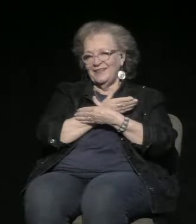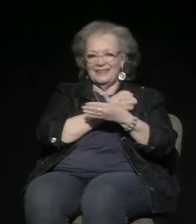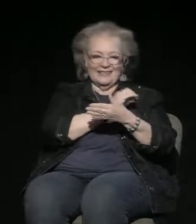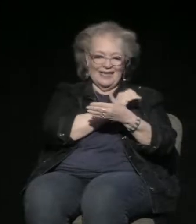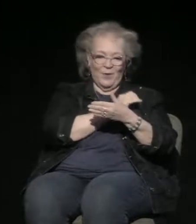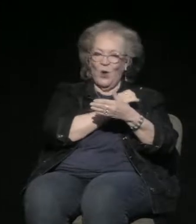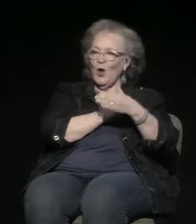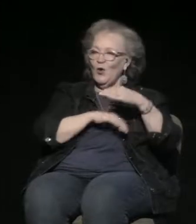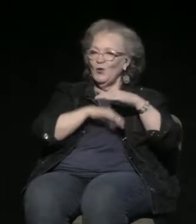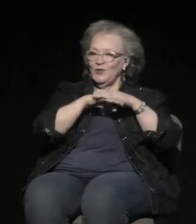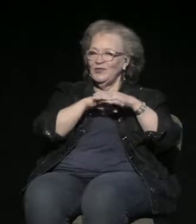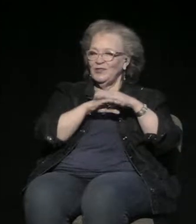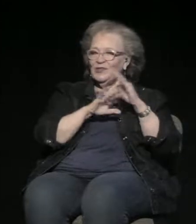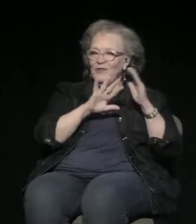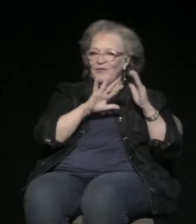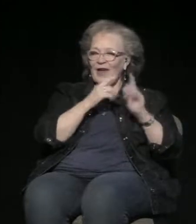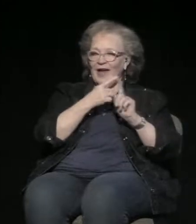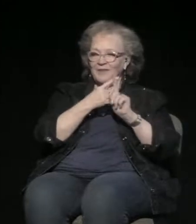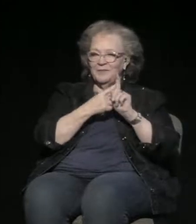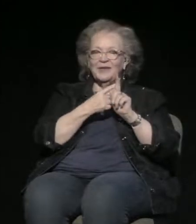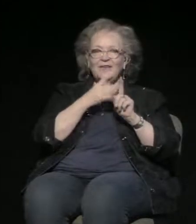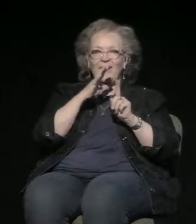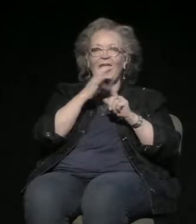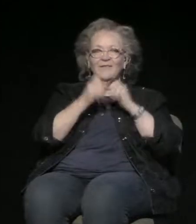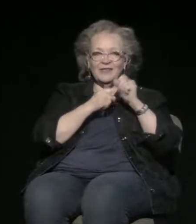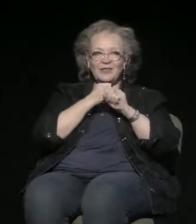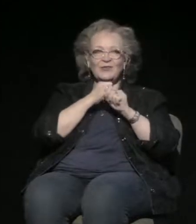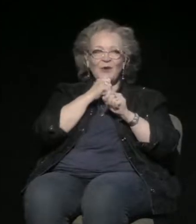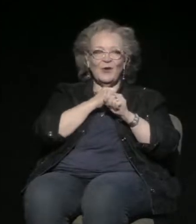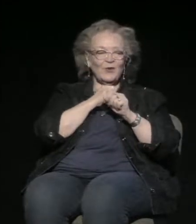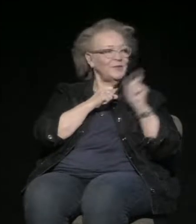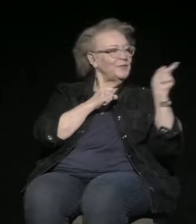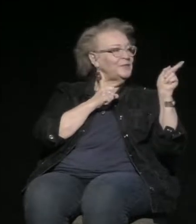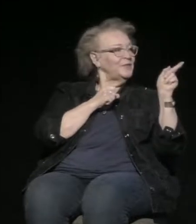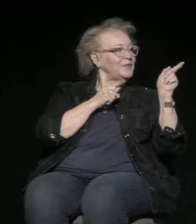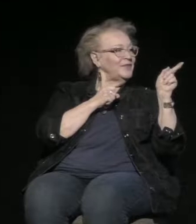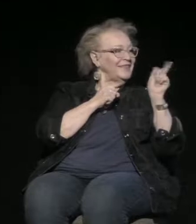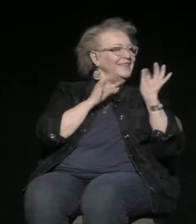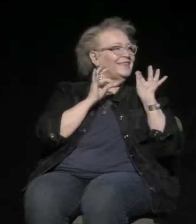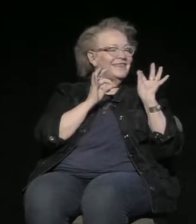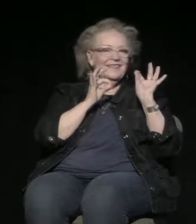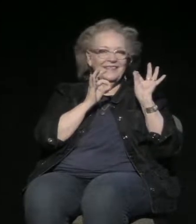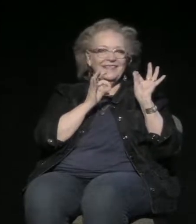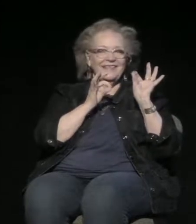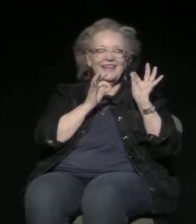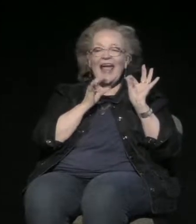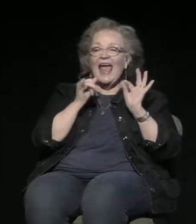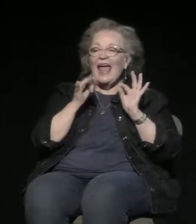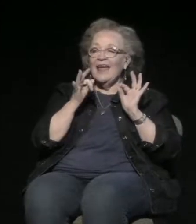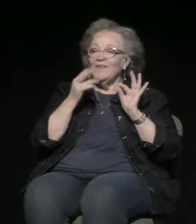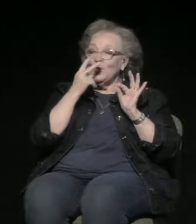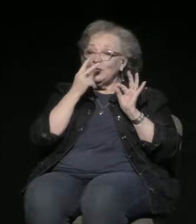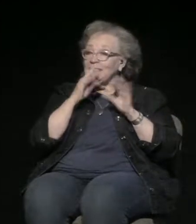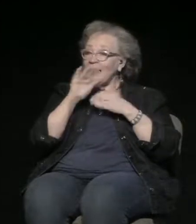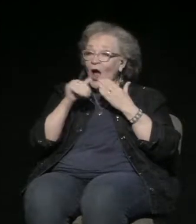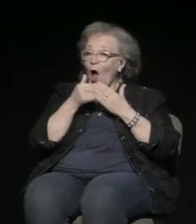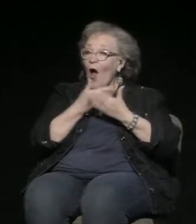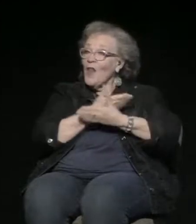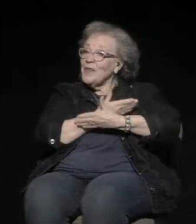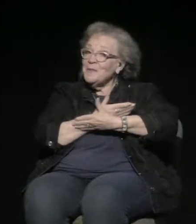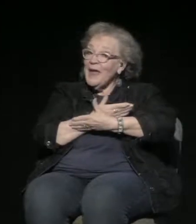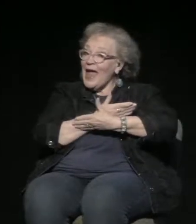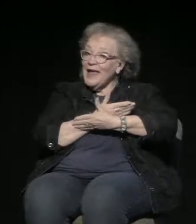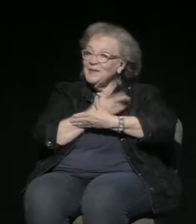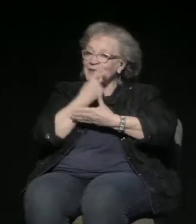And even more than clapping for her She would appreciate if you came and signed up to serve Is that right, Robin? Absolutely, absolutely right, and you're gonna see today All the babies we